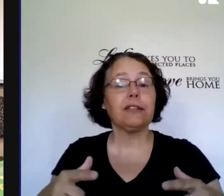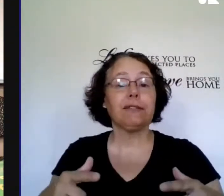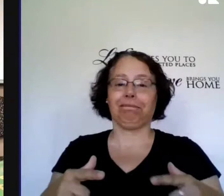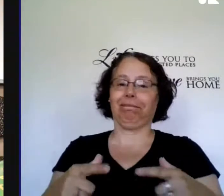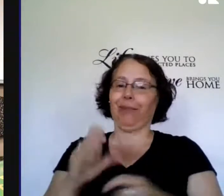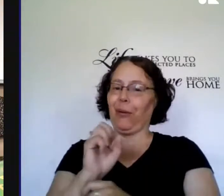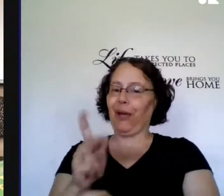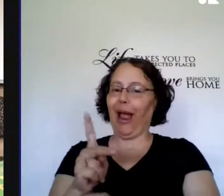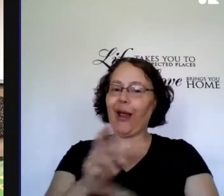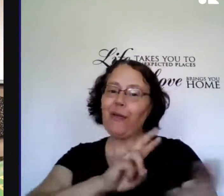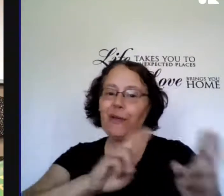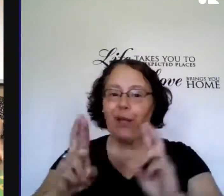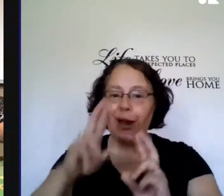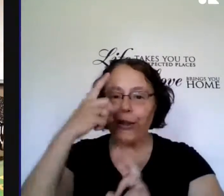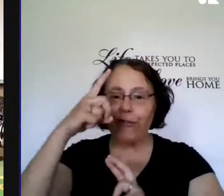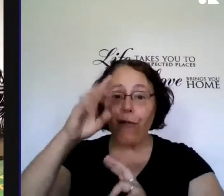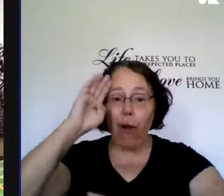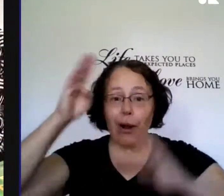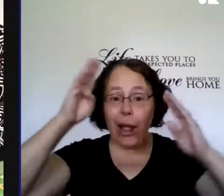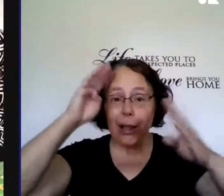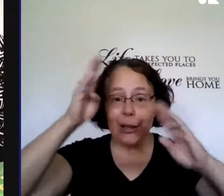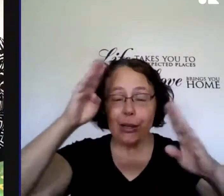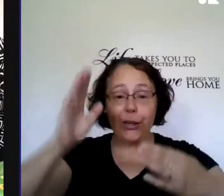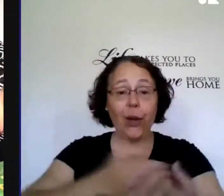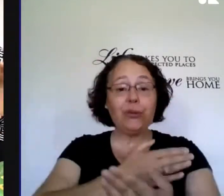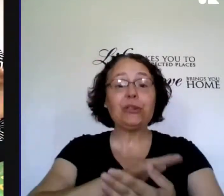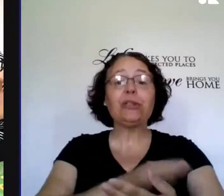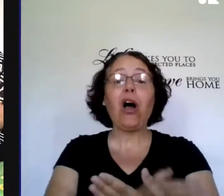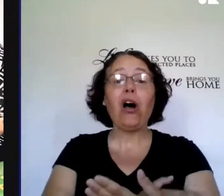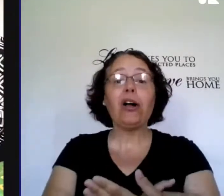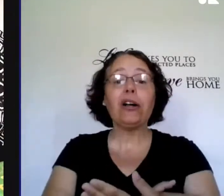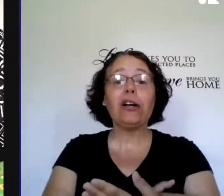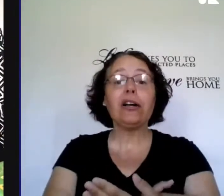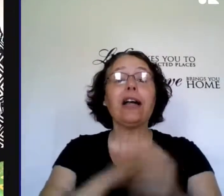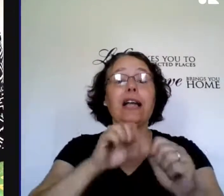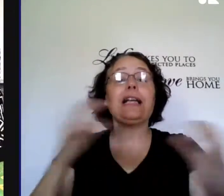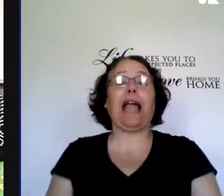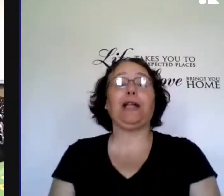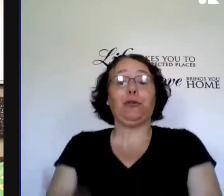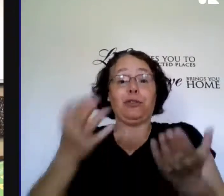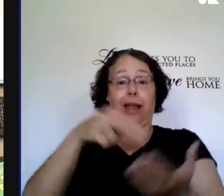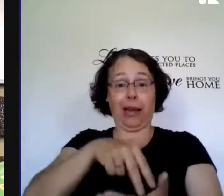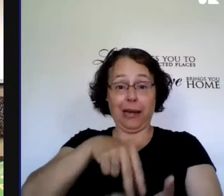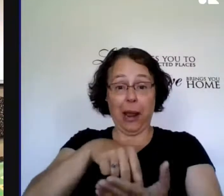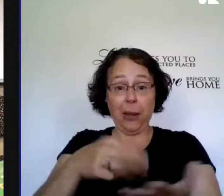our hello song this morning? Can you stand up with me?